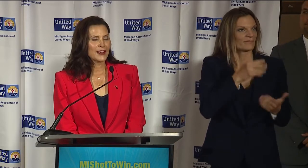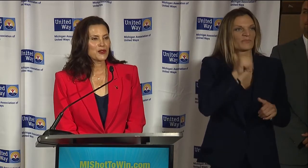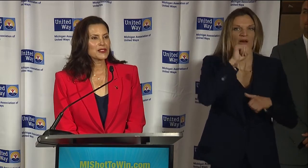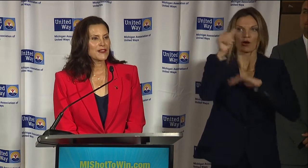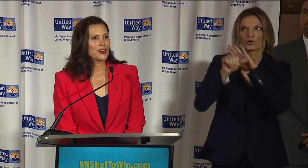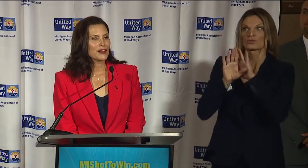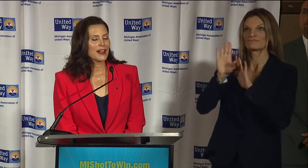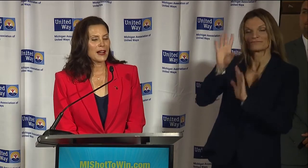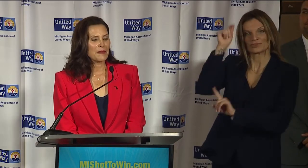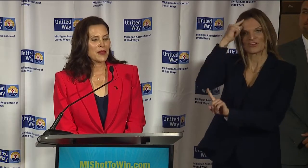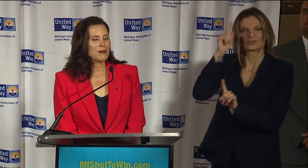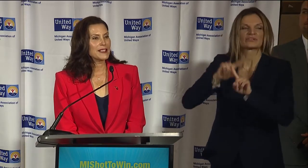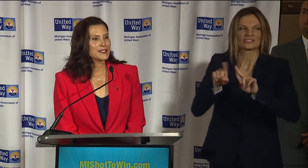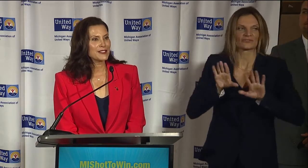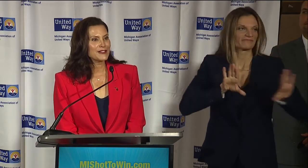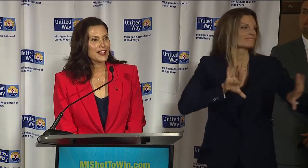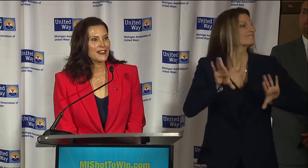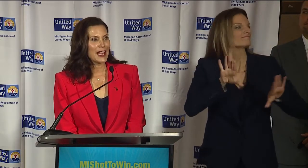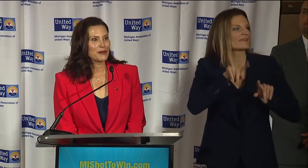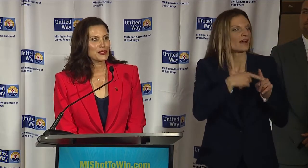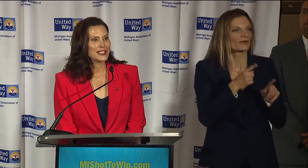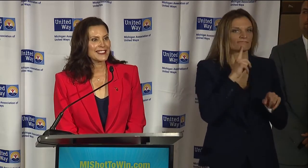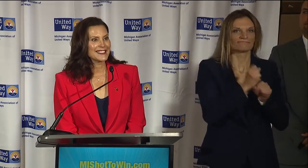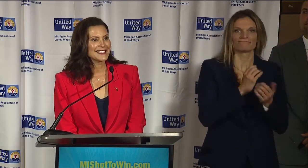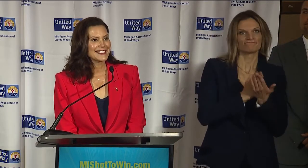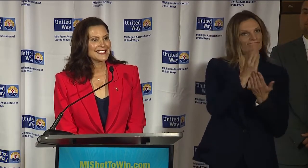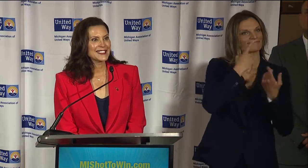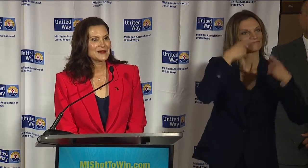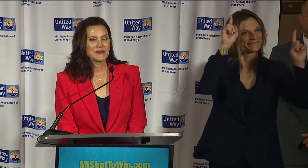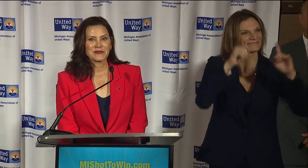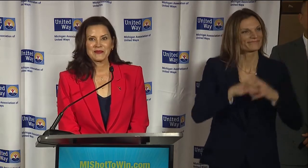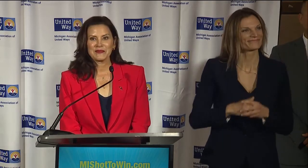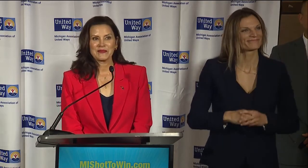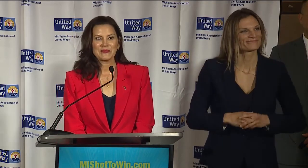different means of accomplishing it.